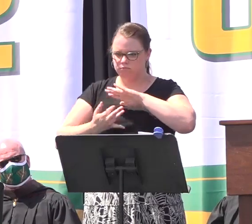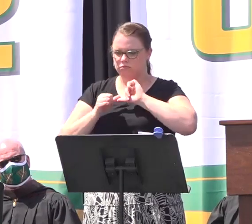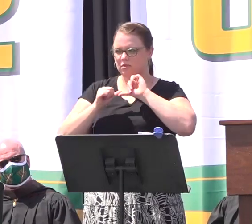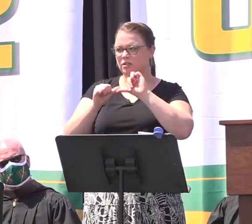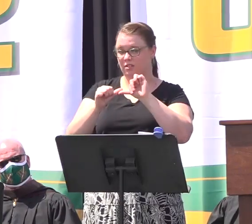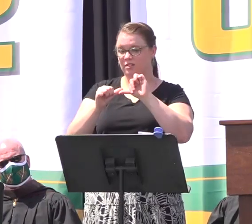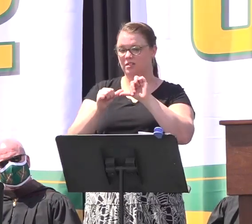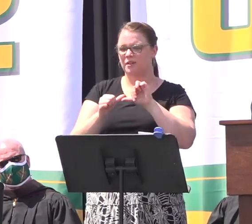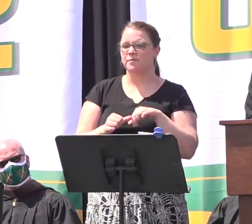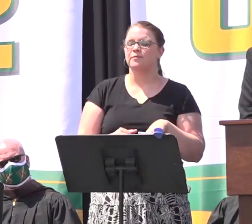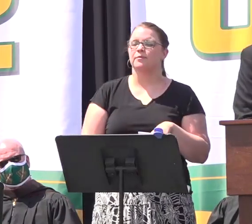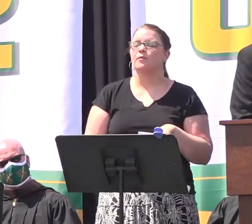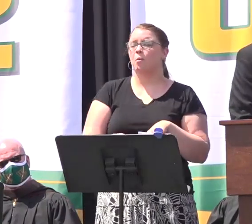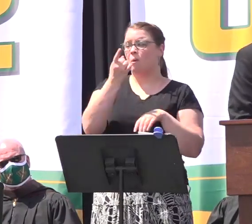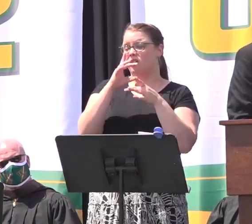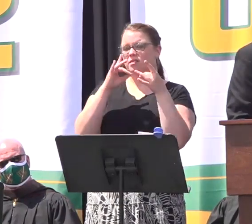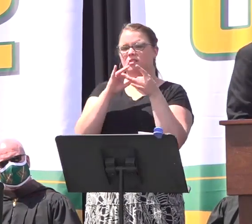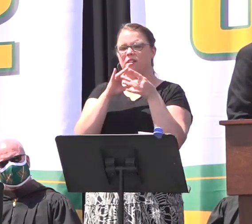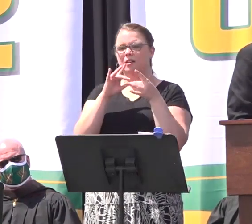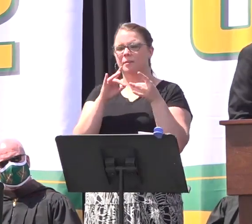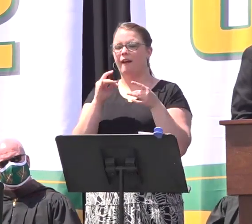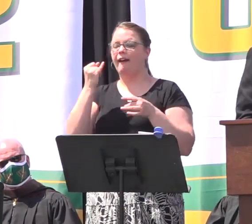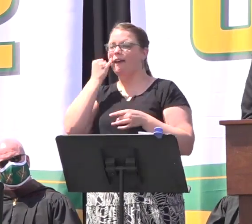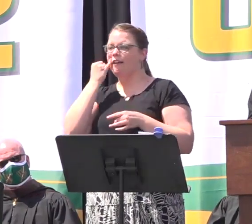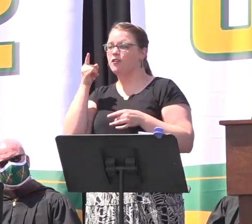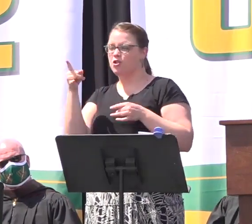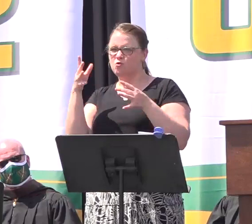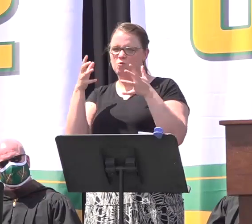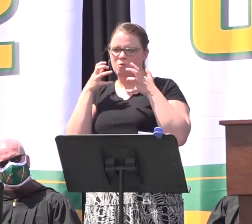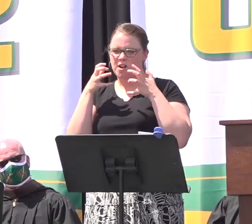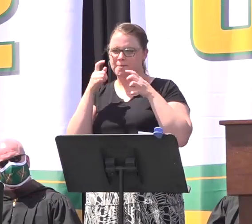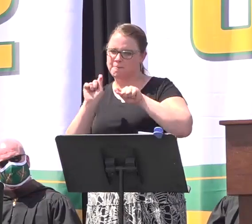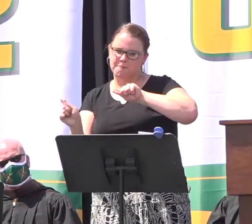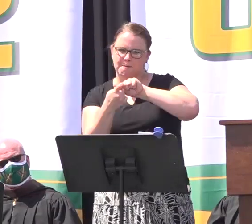to seeking revenge, first dig 2 graves.